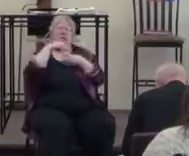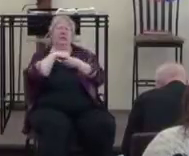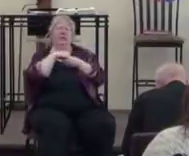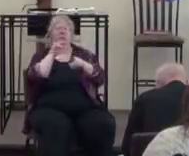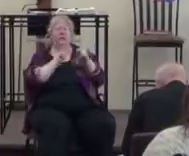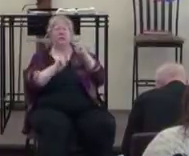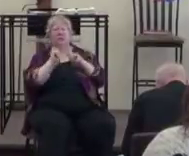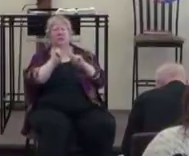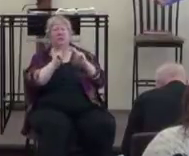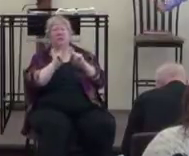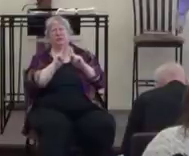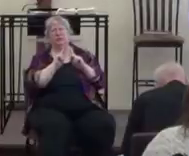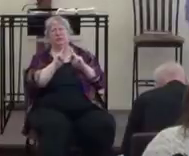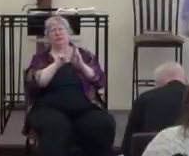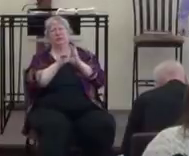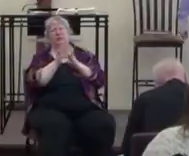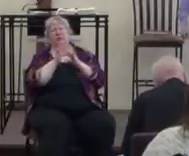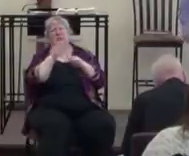pray.